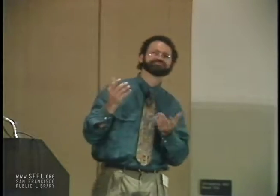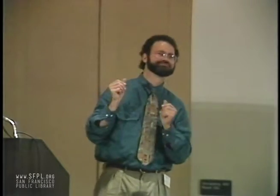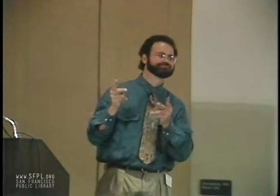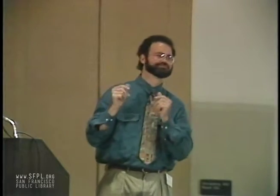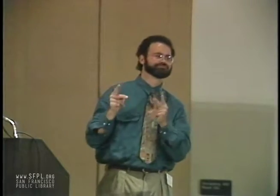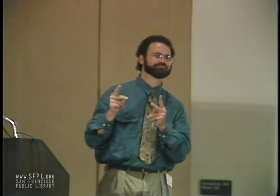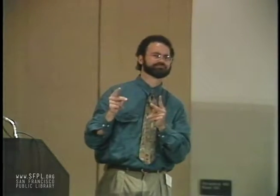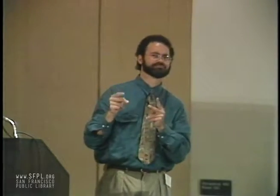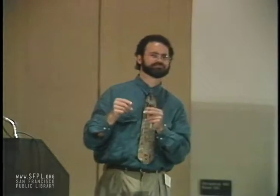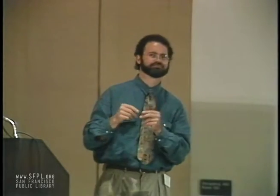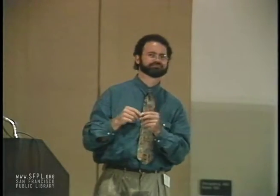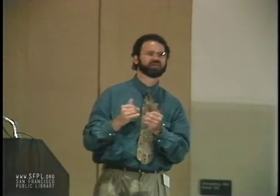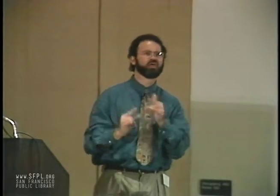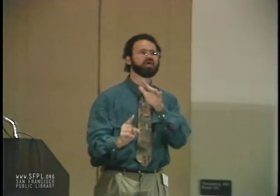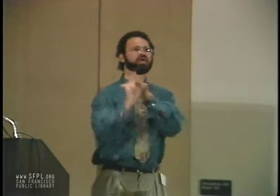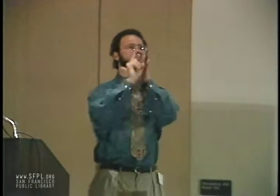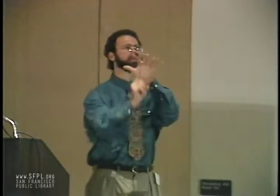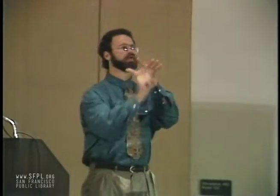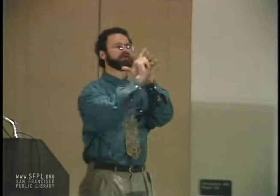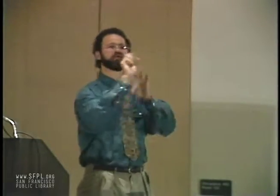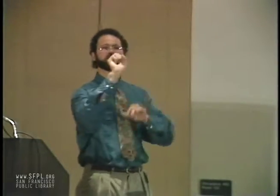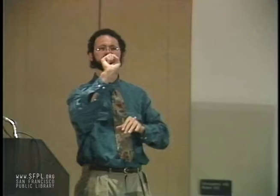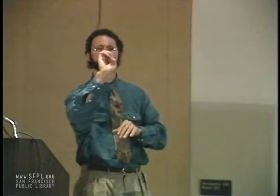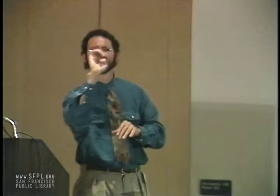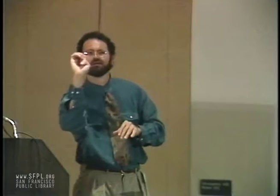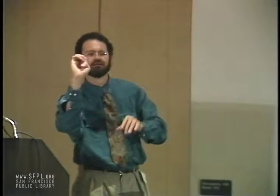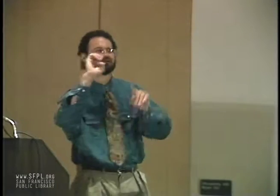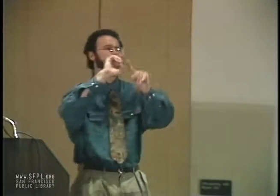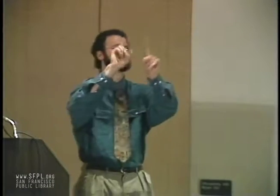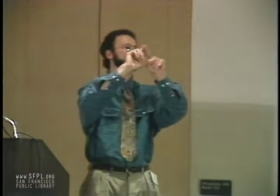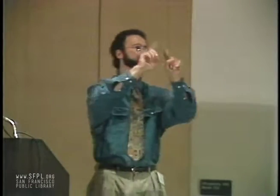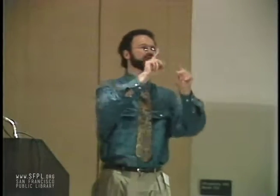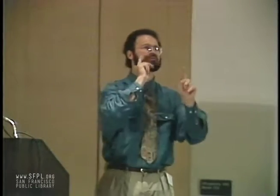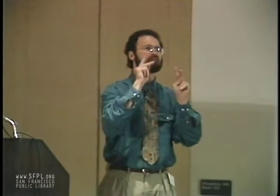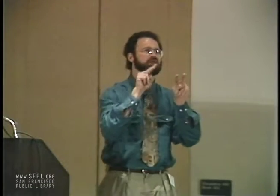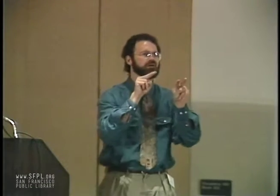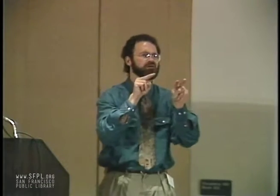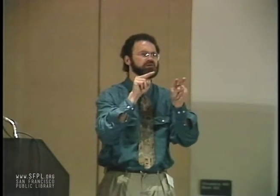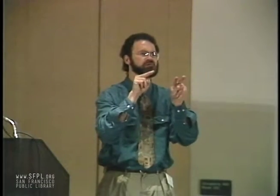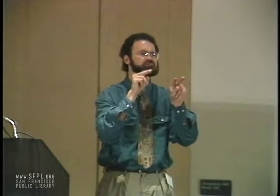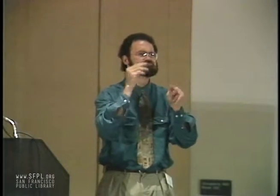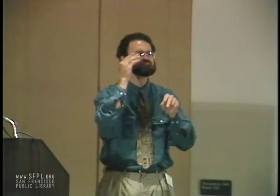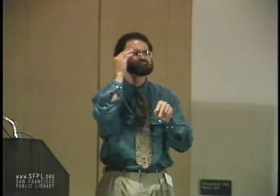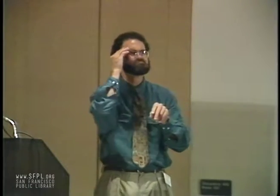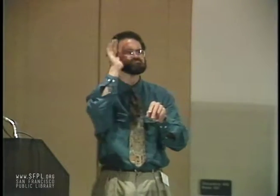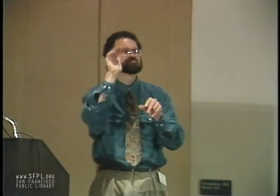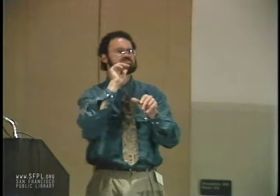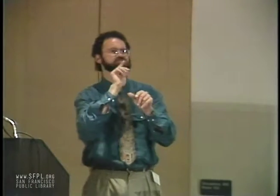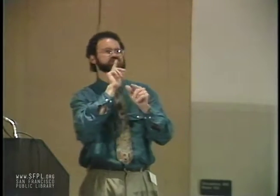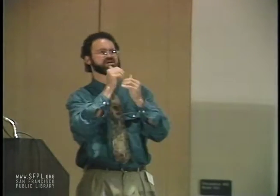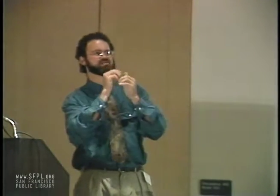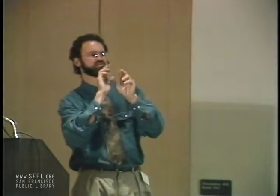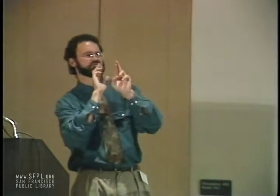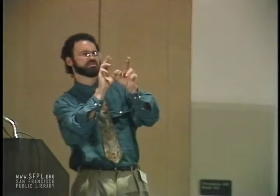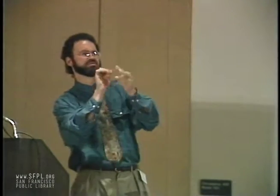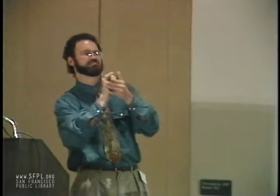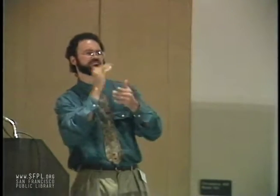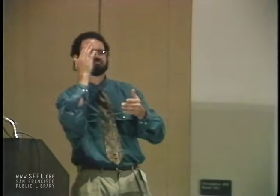hearing people are right in what they say about my language. And then we see the emergence of other systems like signing exact English,